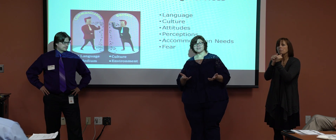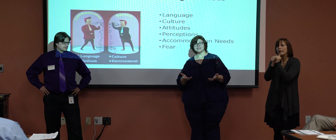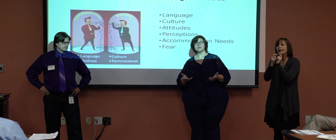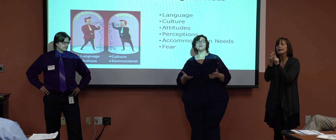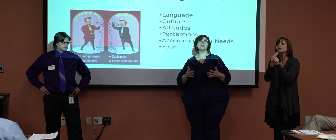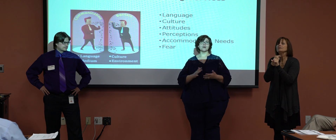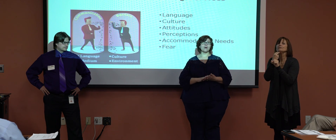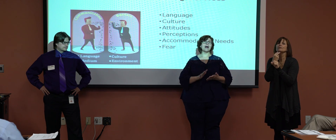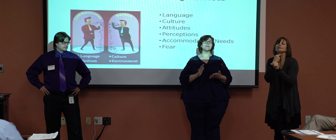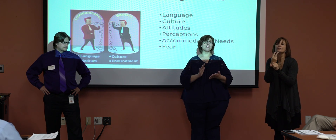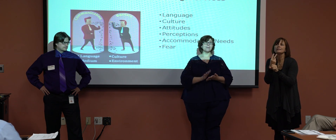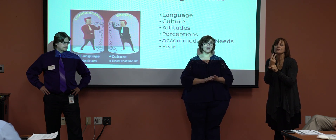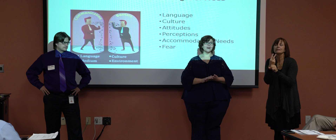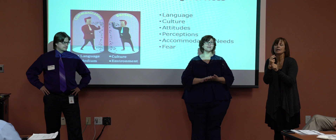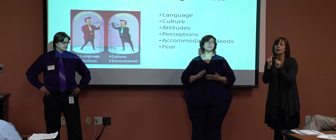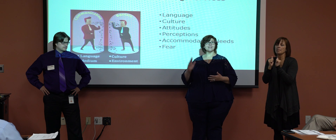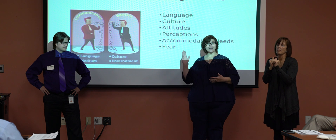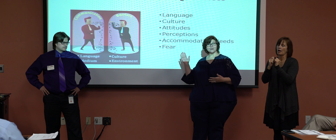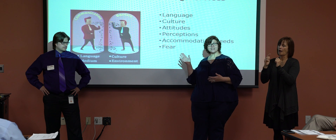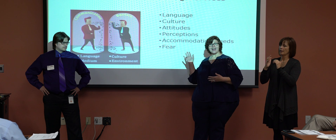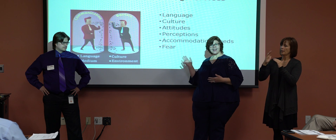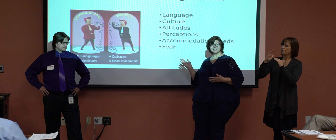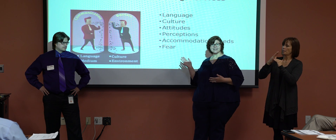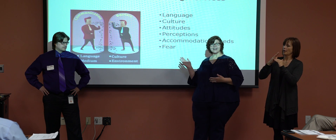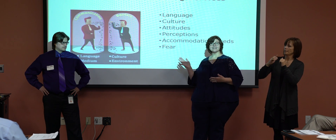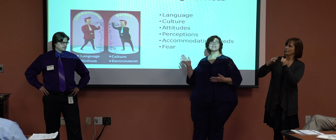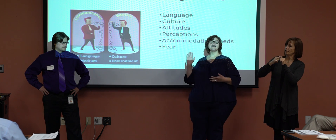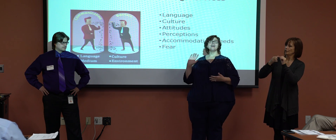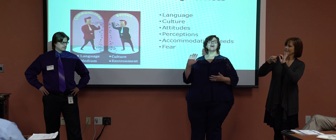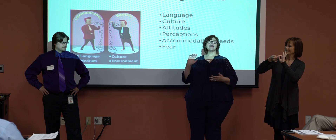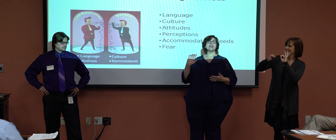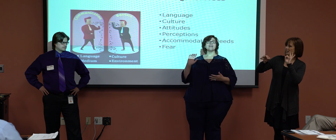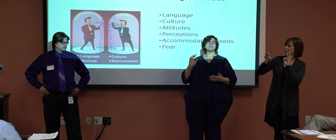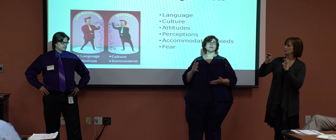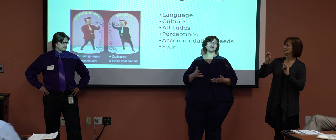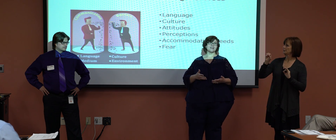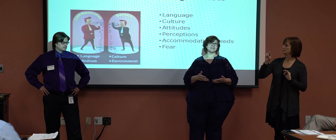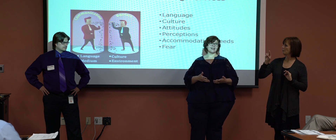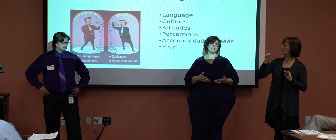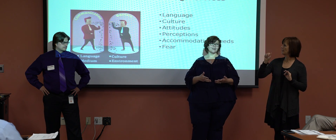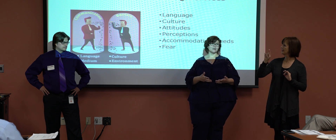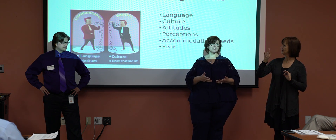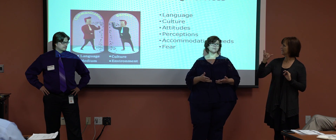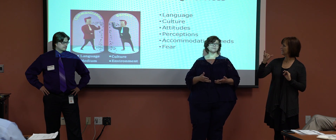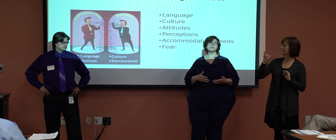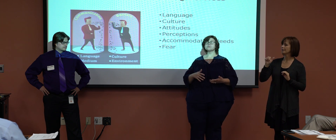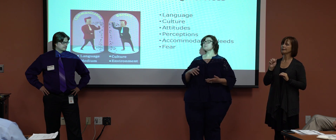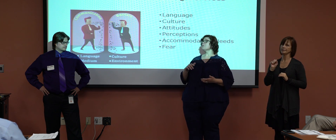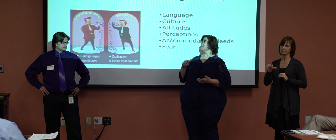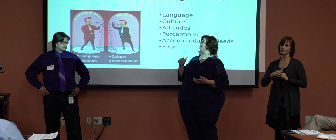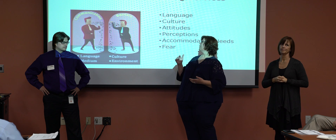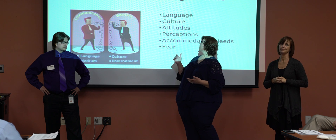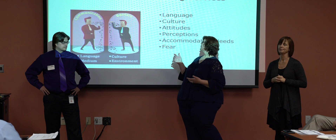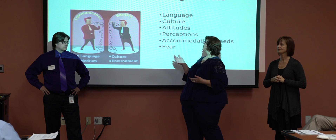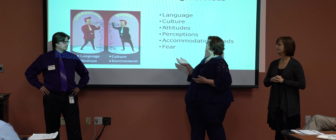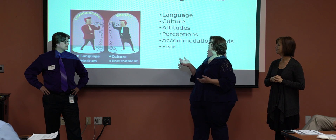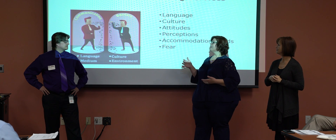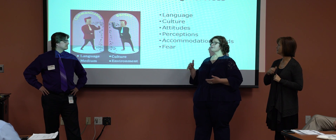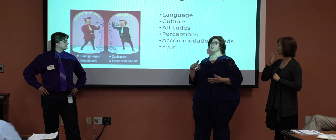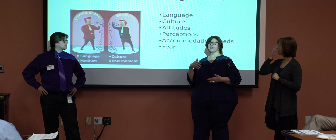their voice. But their primary mode of language access is American Sign